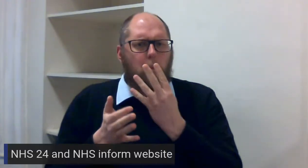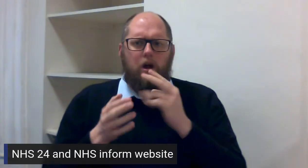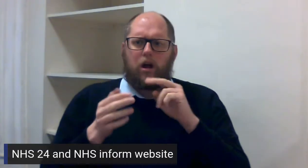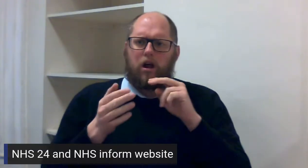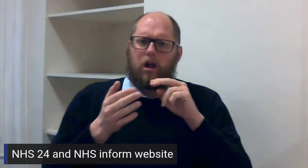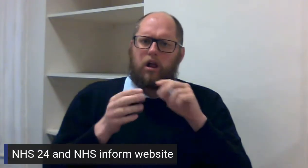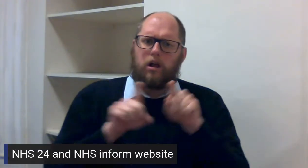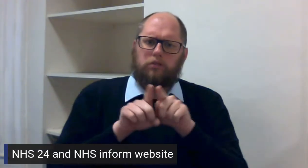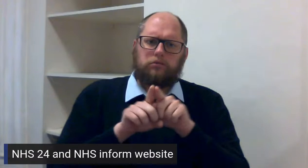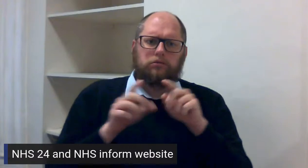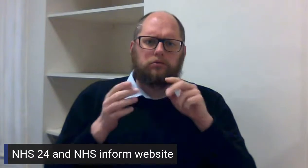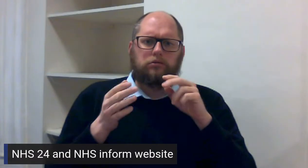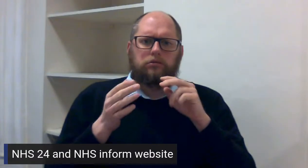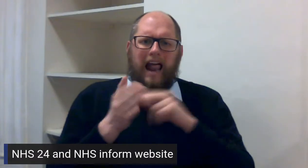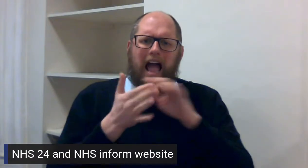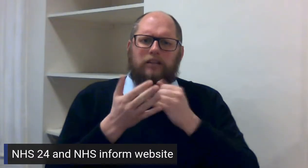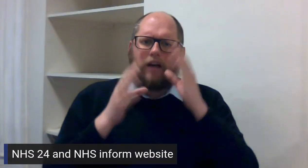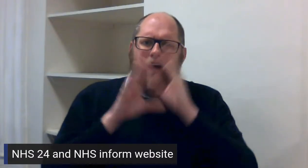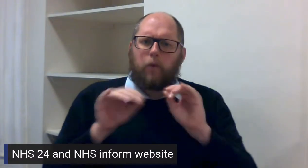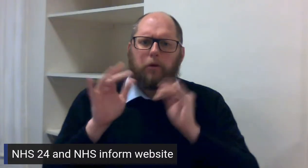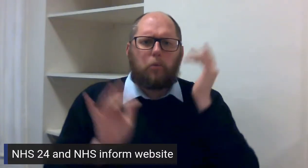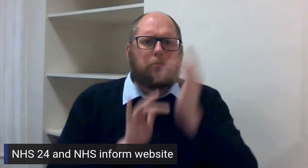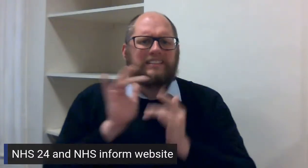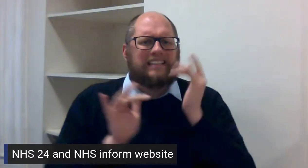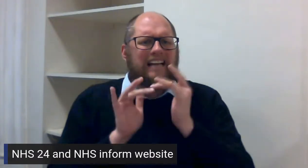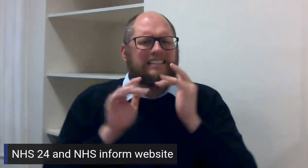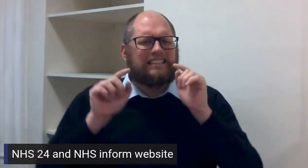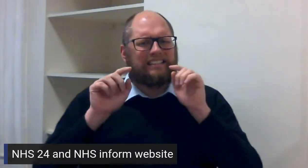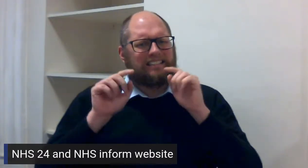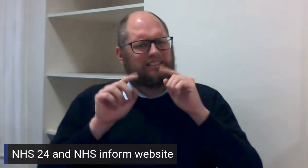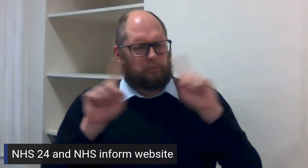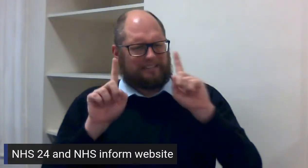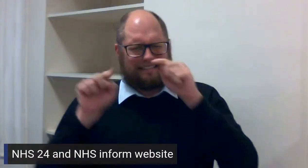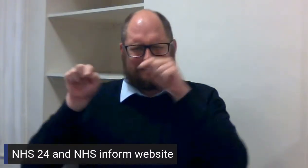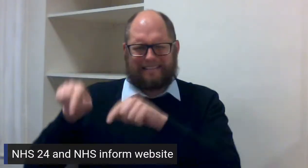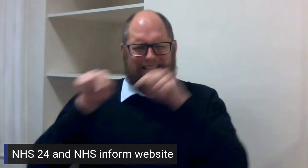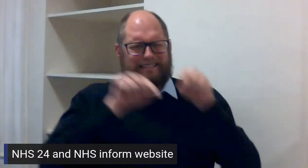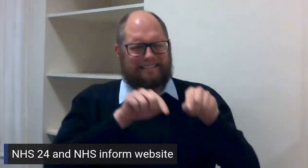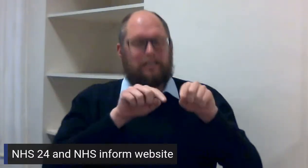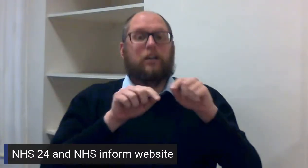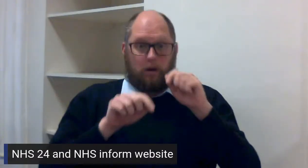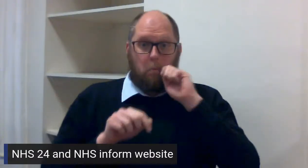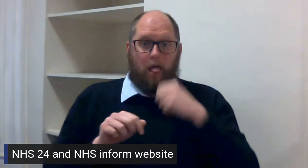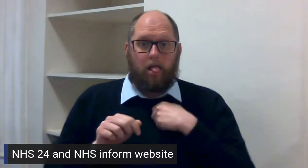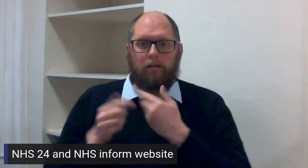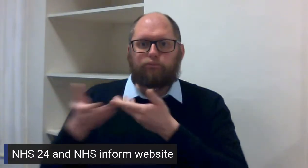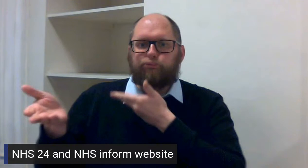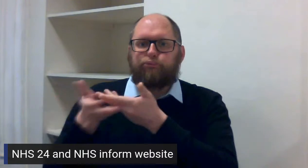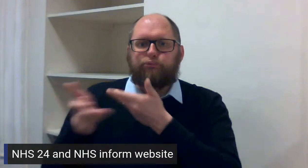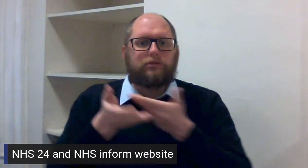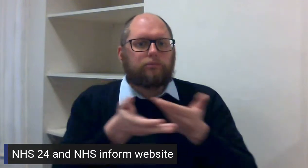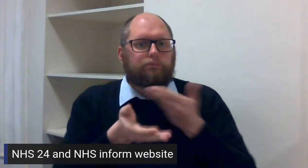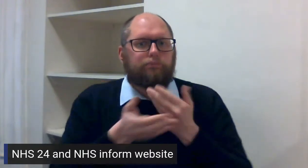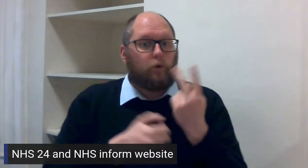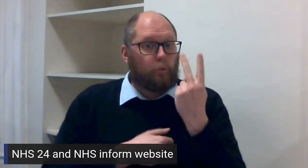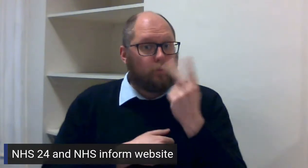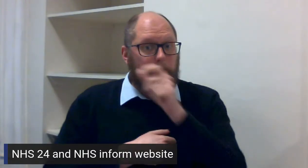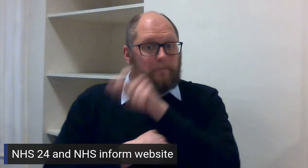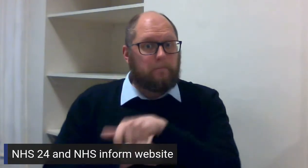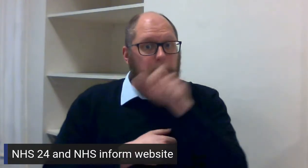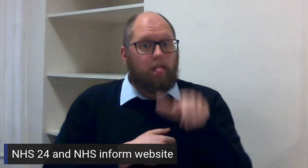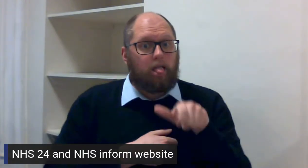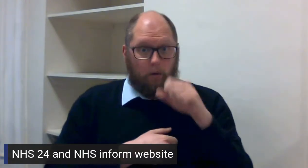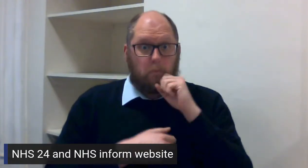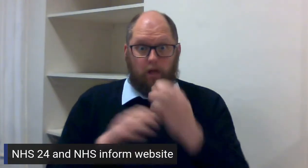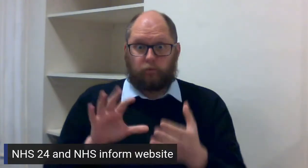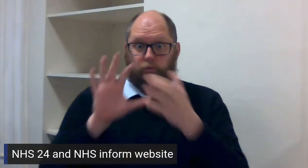So, as I say, we'll be looking at NHS 24 and NHS Inform. We'll be discussing what both